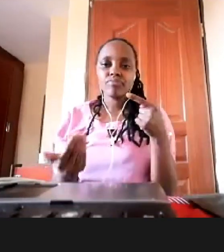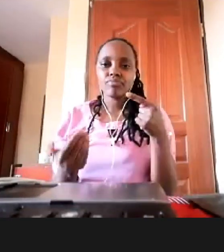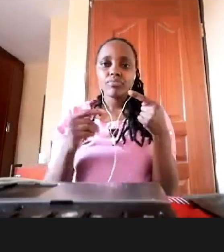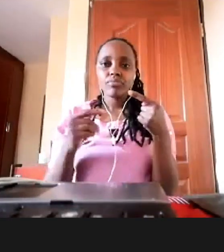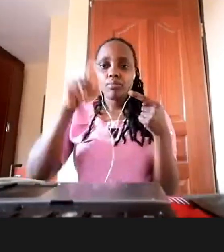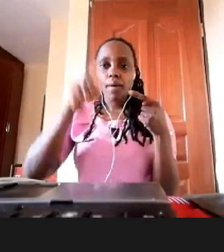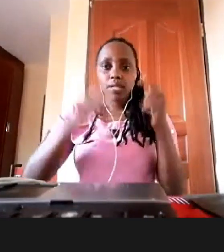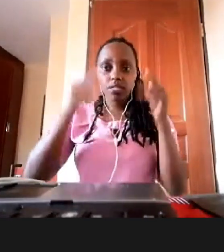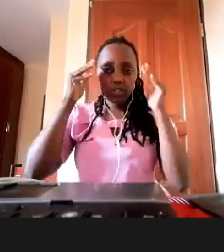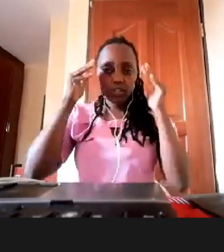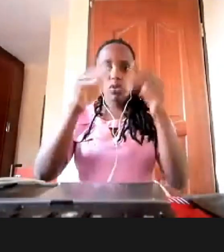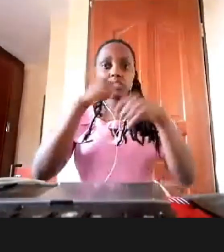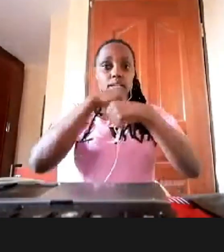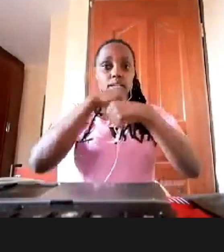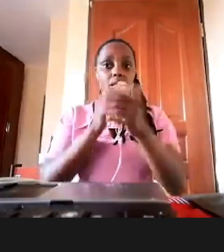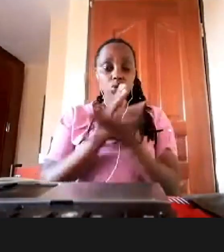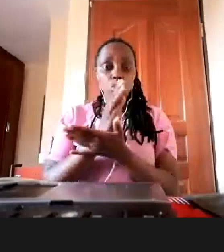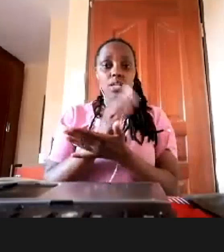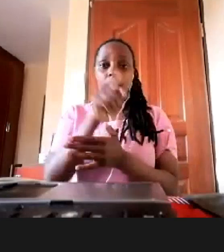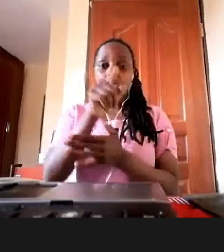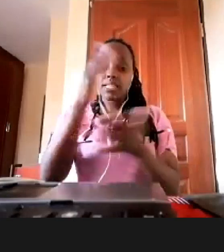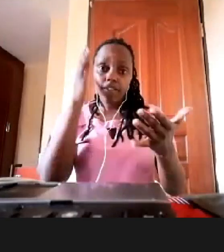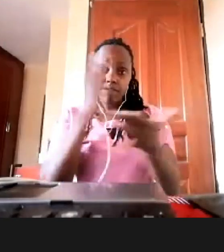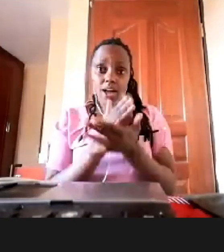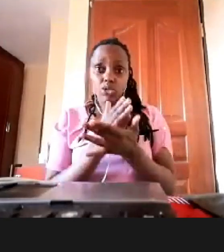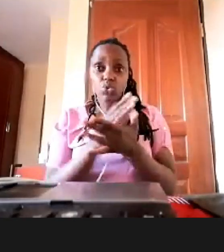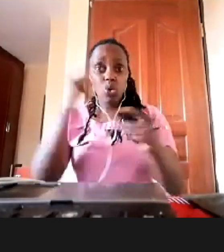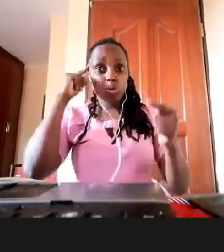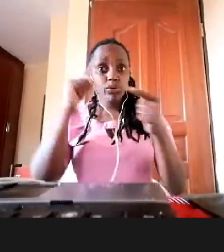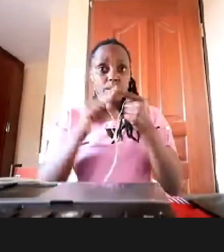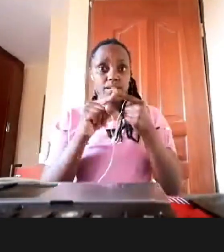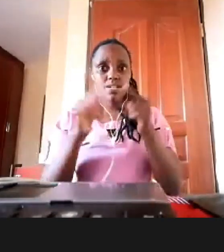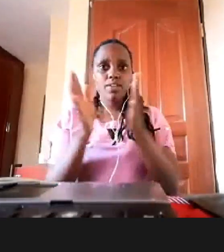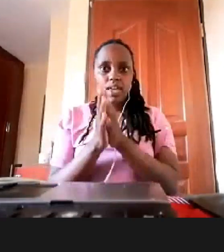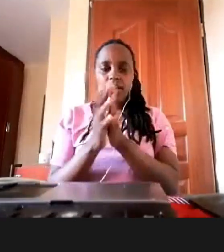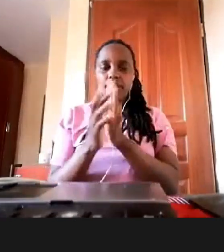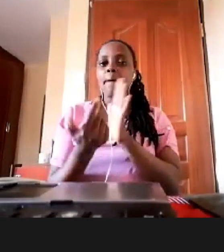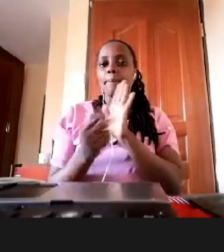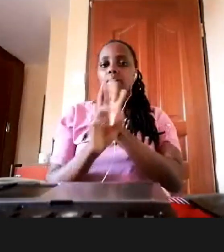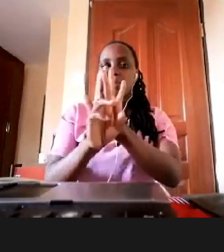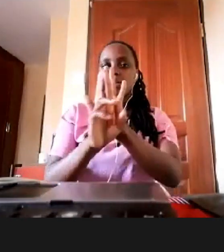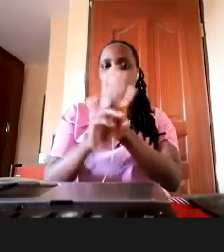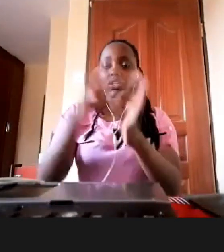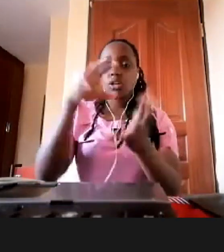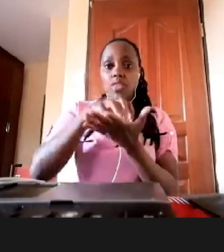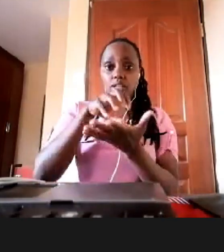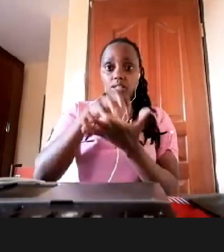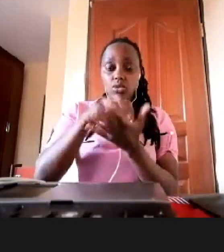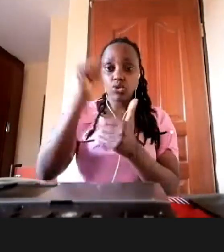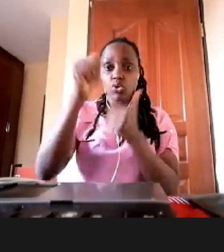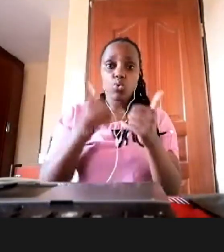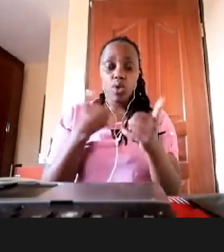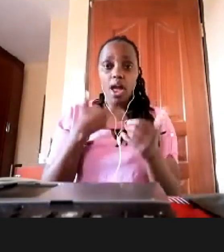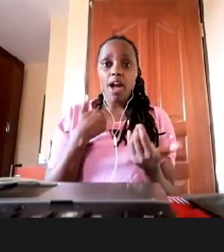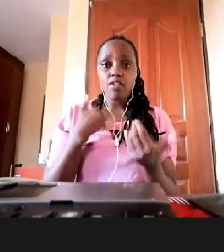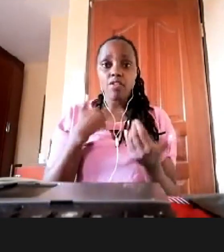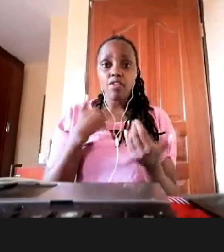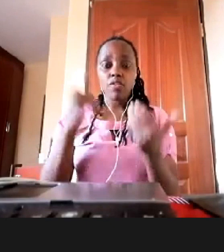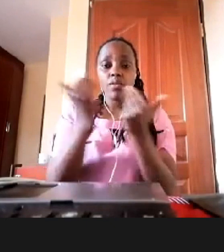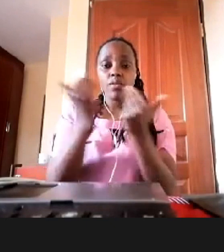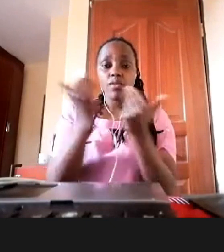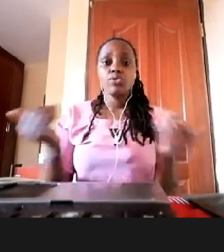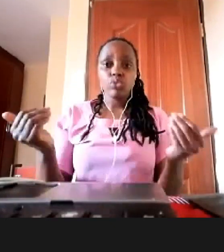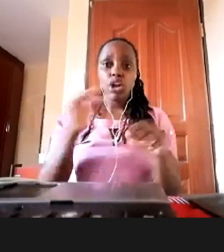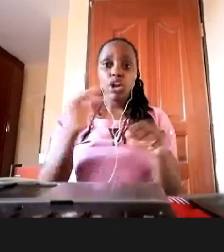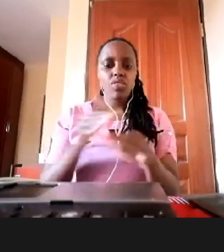to focus and make sure that it's factual, objective, and it represents the situation of children on the ground.